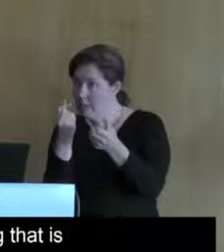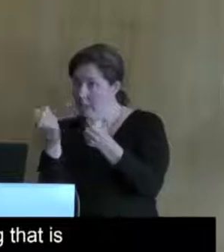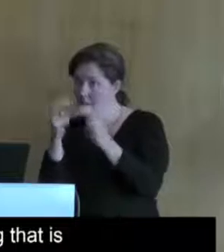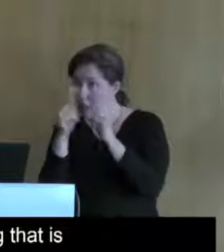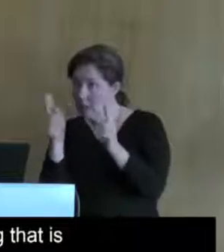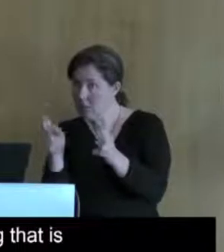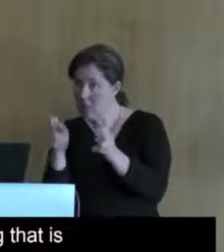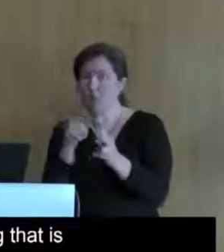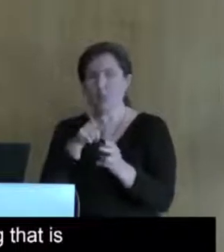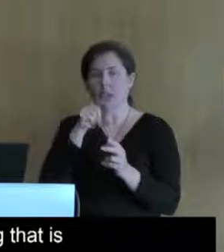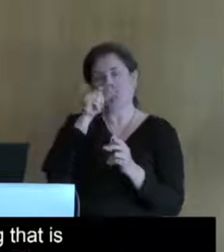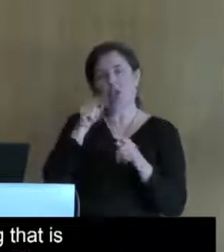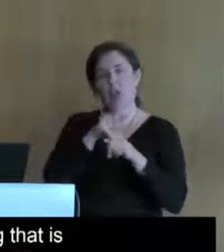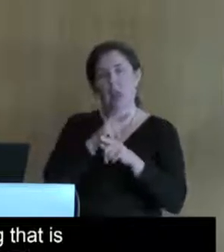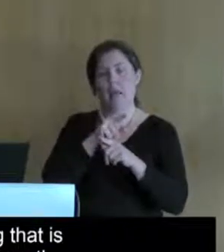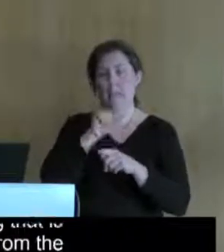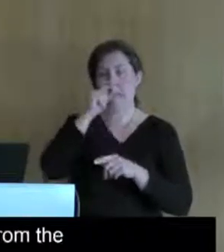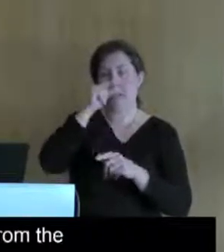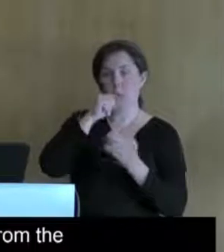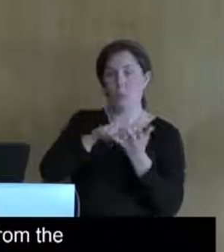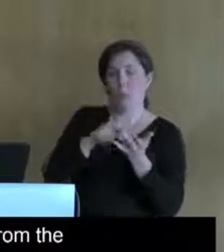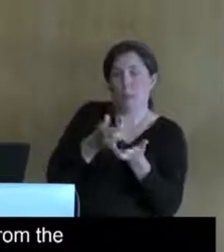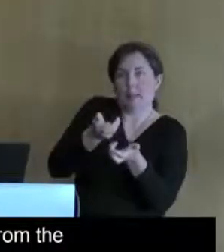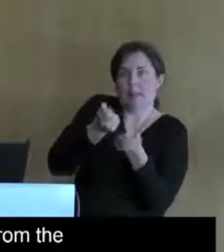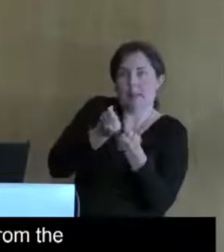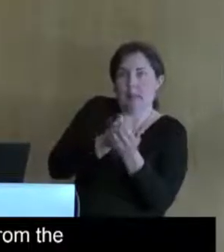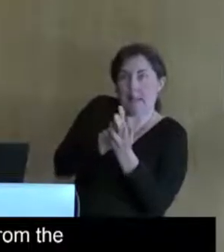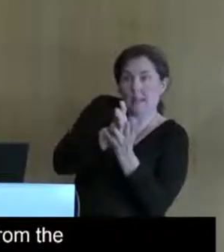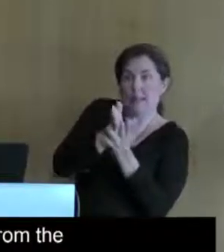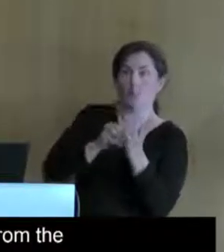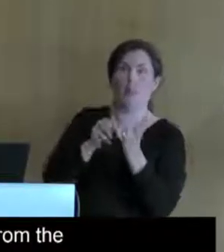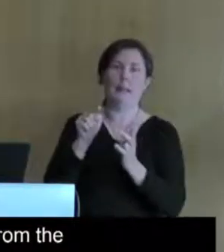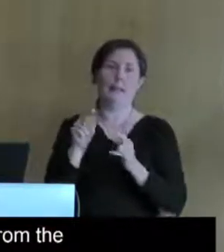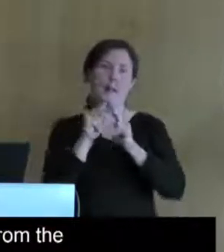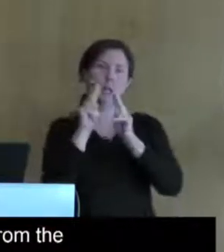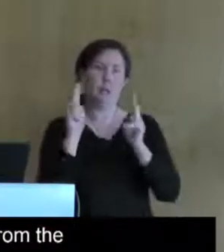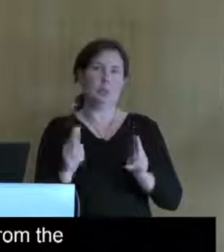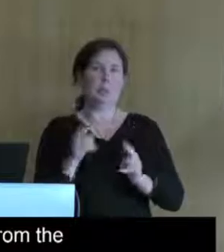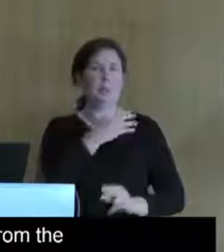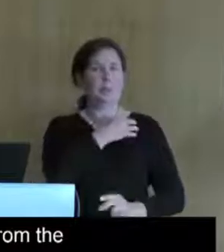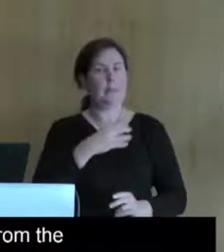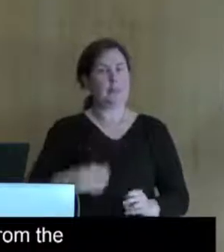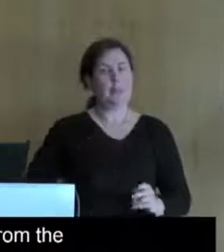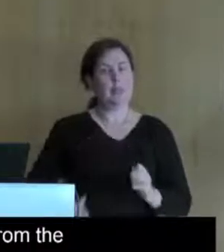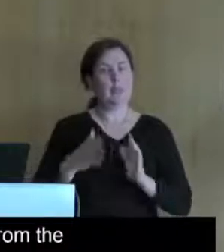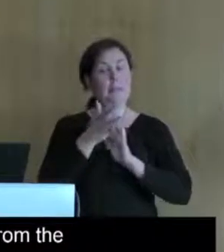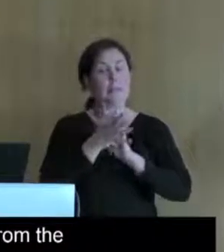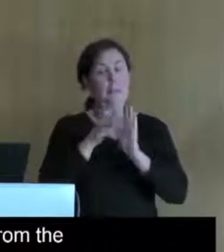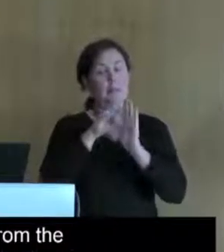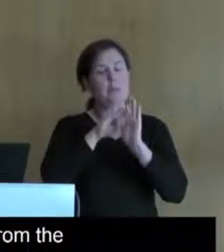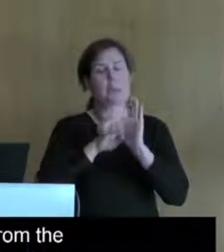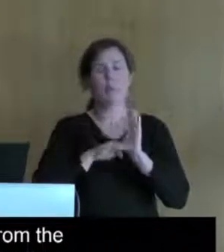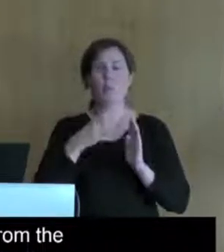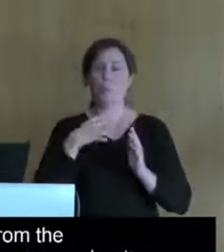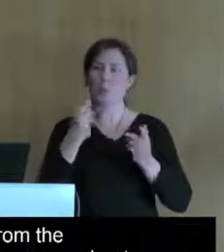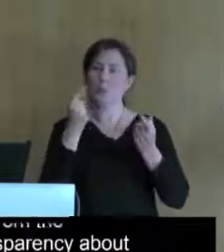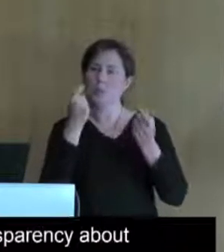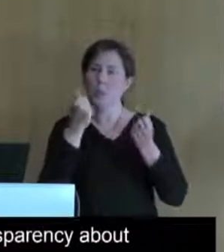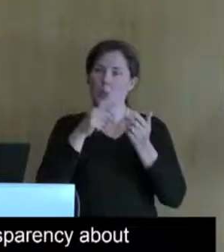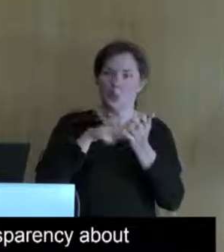of time people will be waiting for housing. It will only change the access to the housing that is